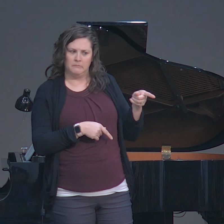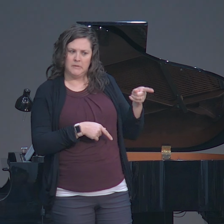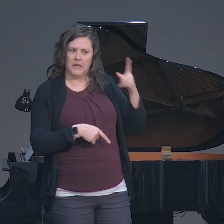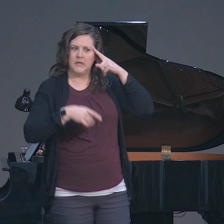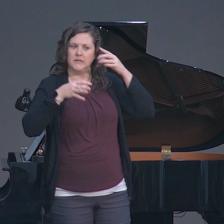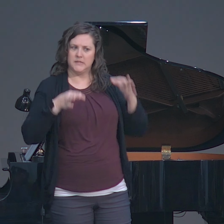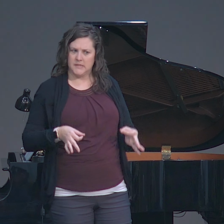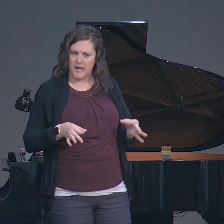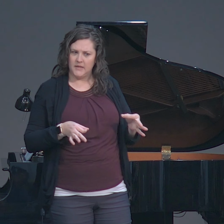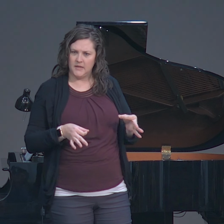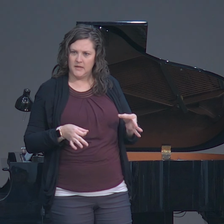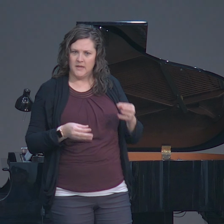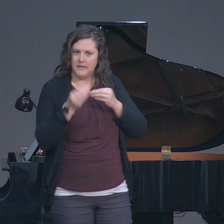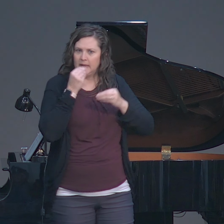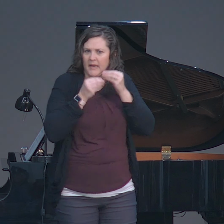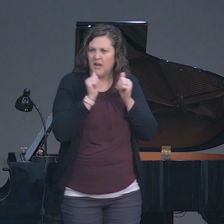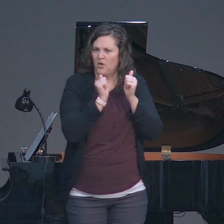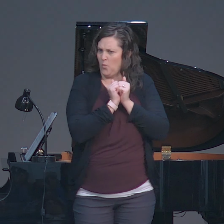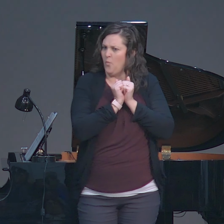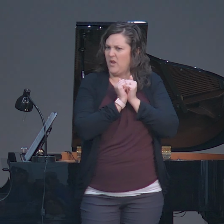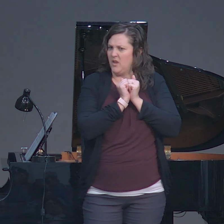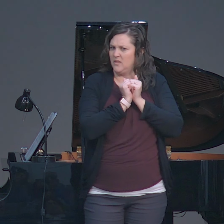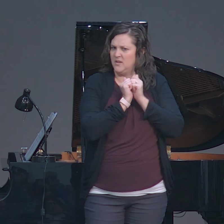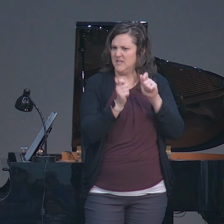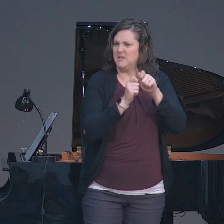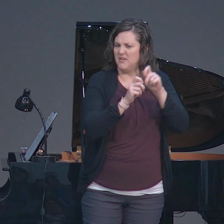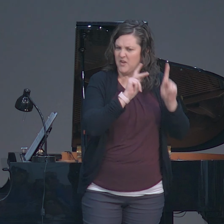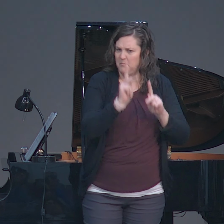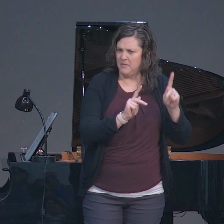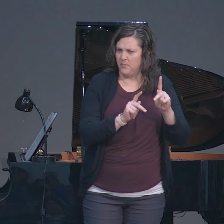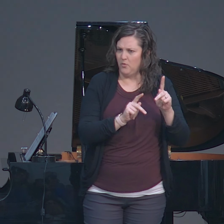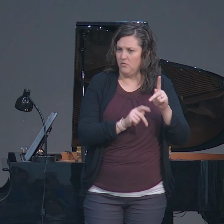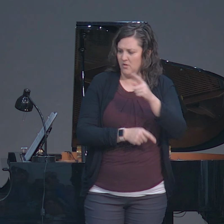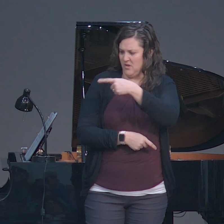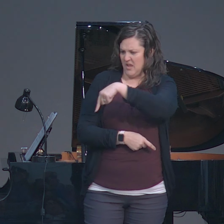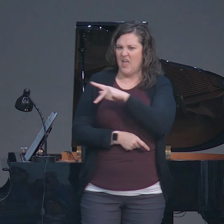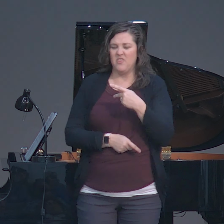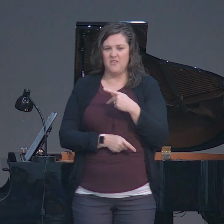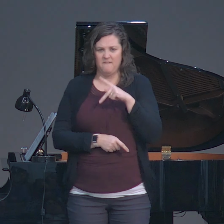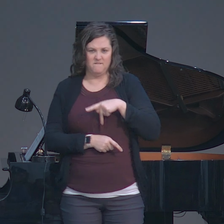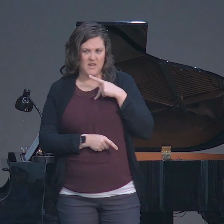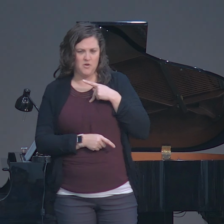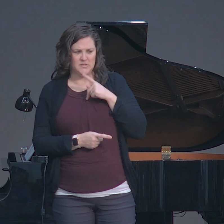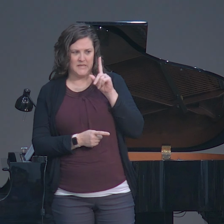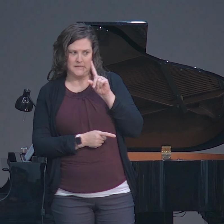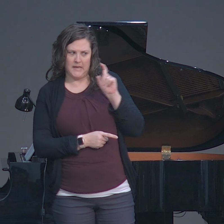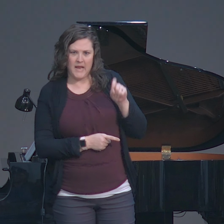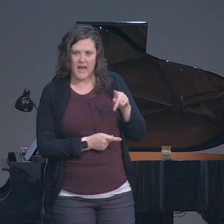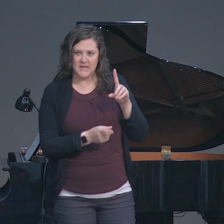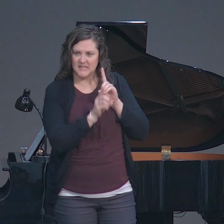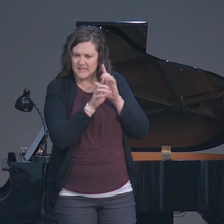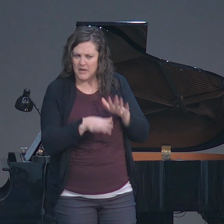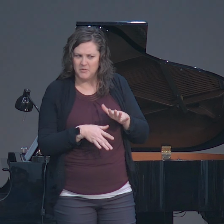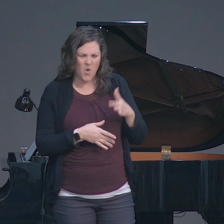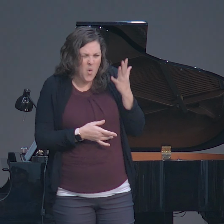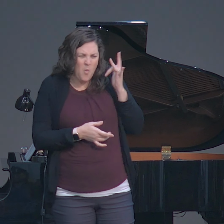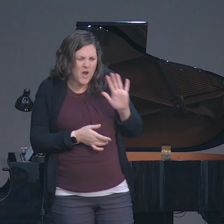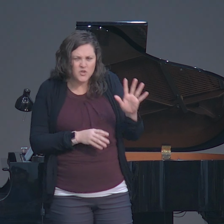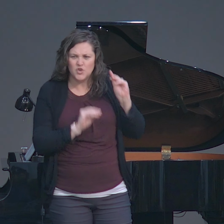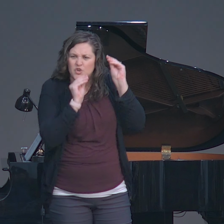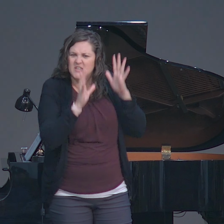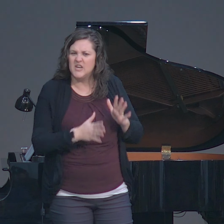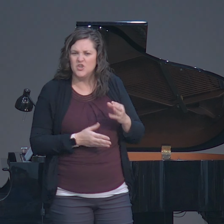dinner partners. And they asked his disciples in verse 11 of chapter 9, "Why does your teacher eat